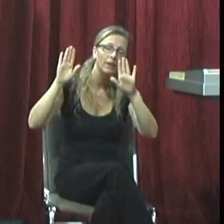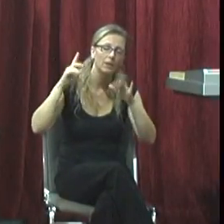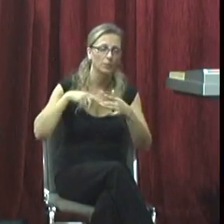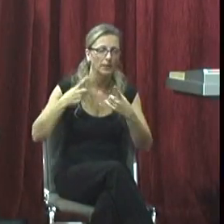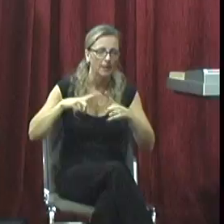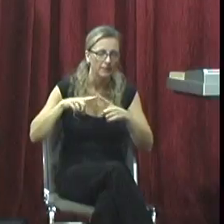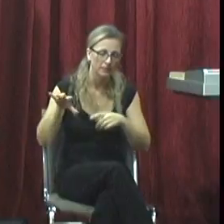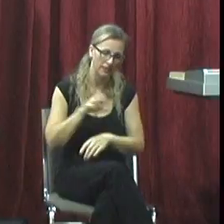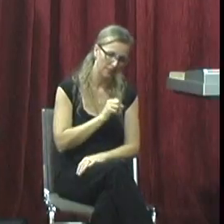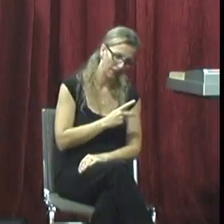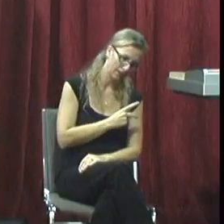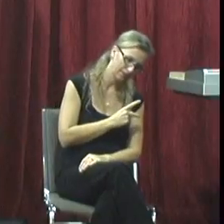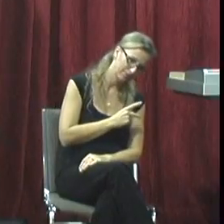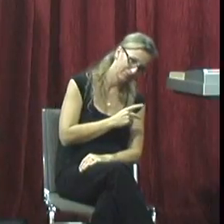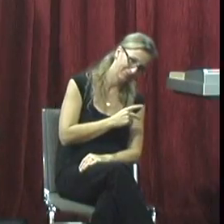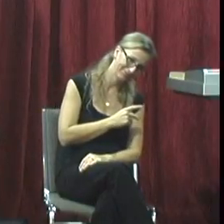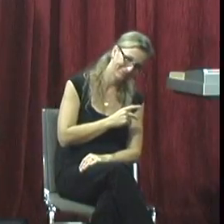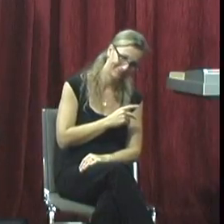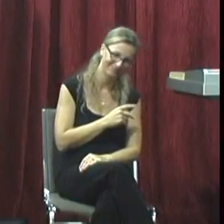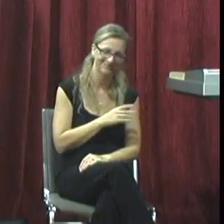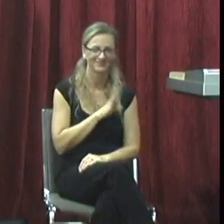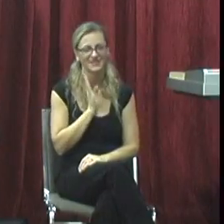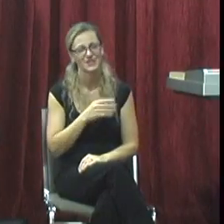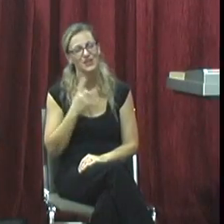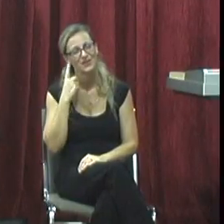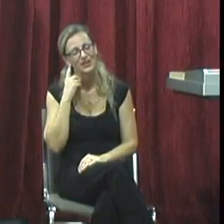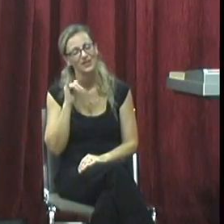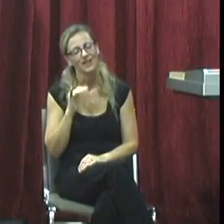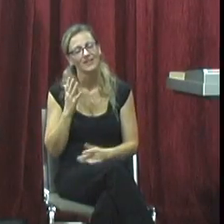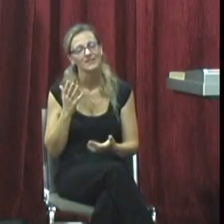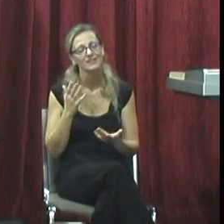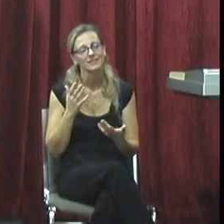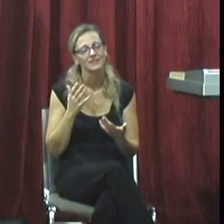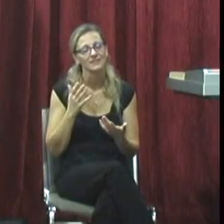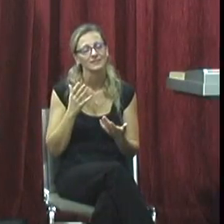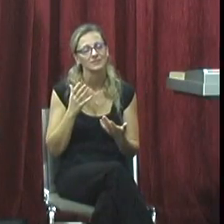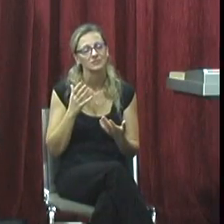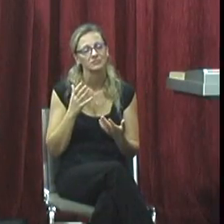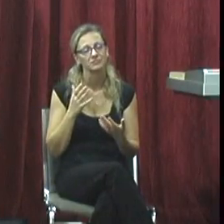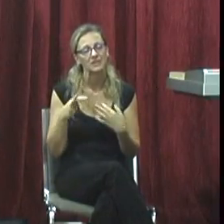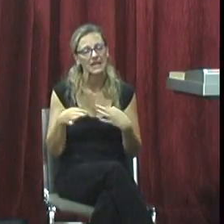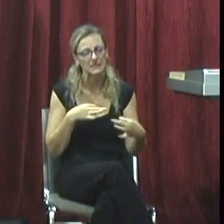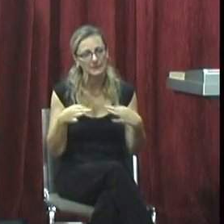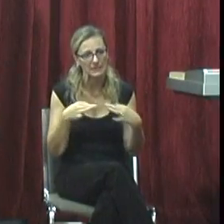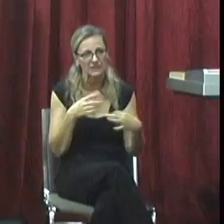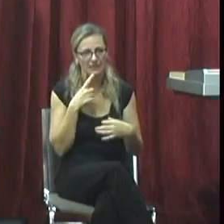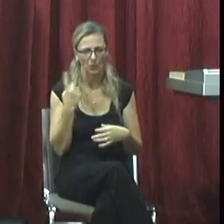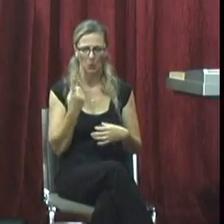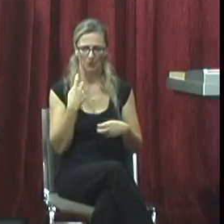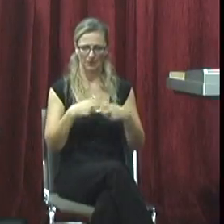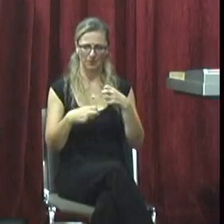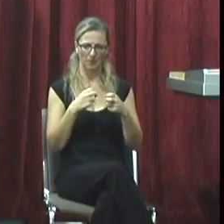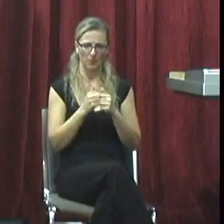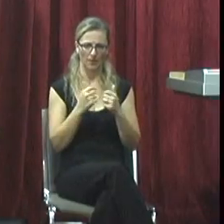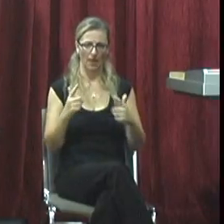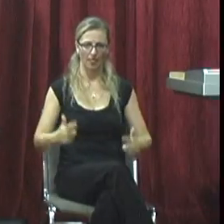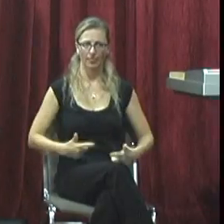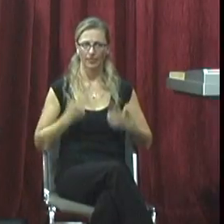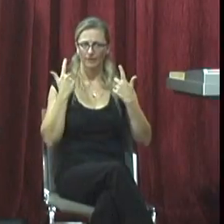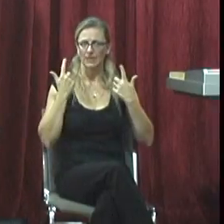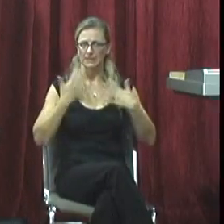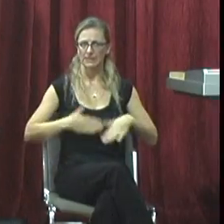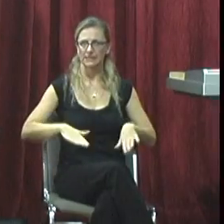it back, right? You ever hear that kind of analogy that says the only problem with a living